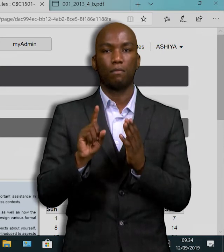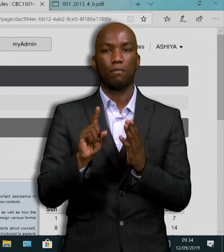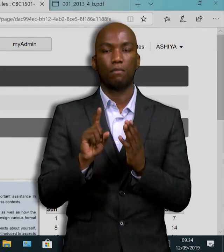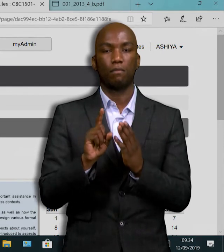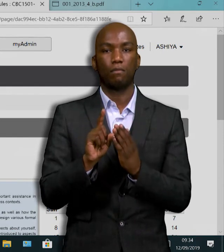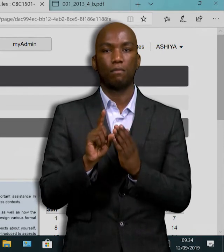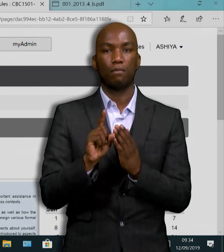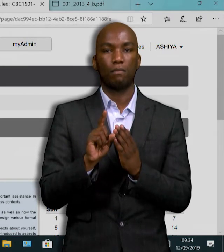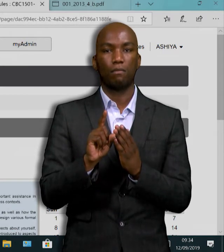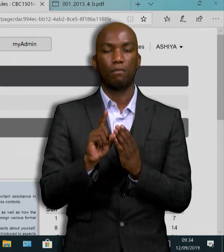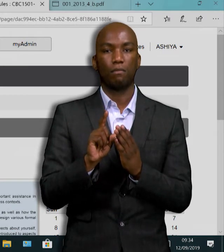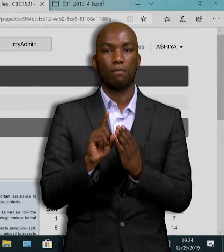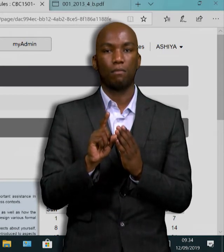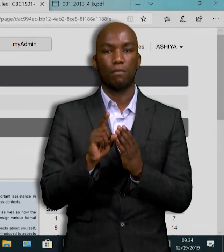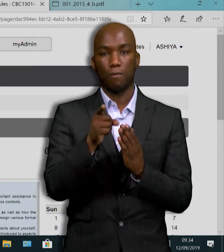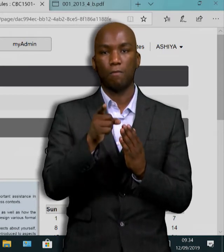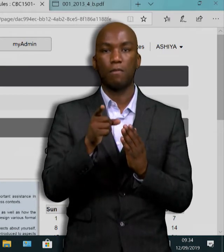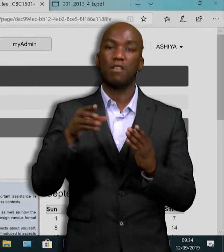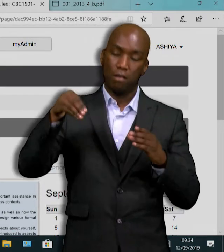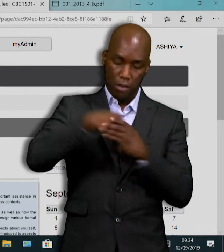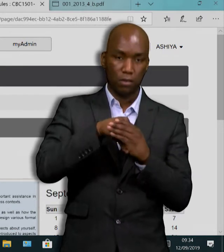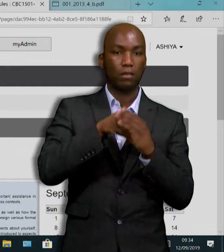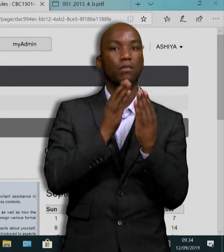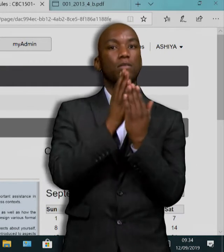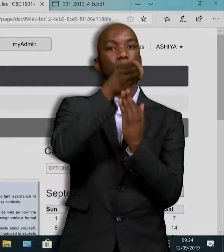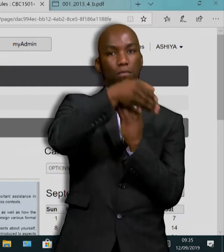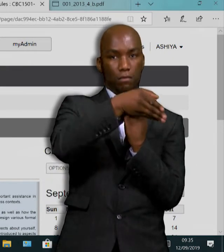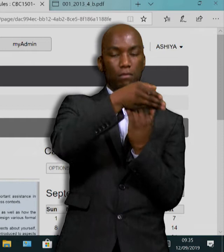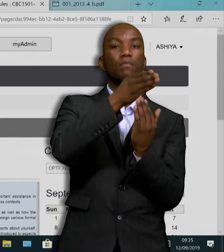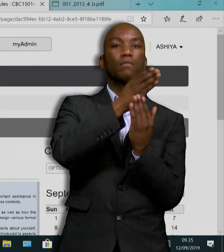to the module tab for this semester.